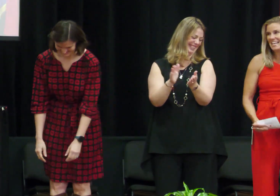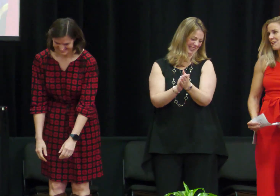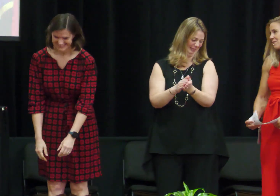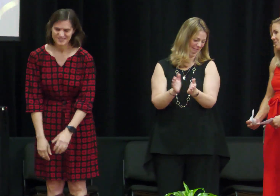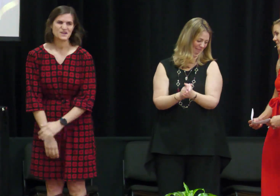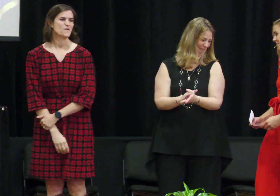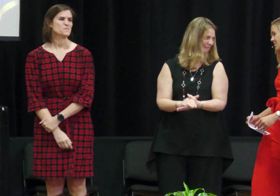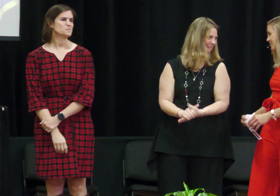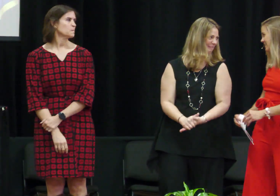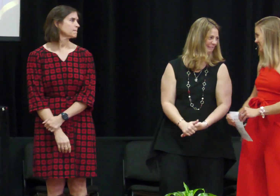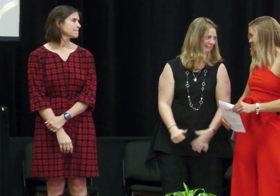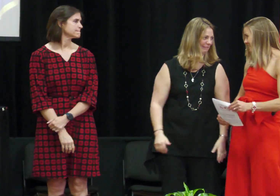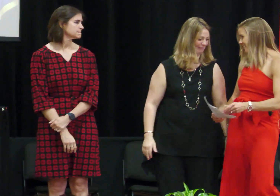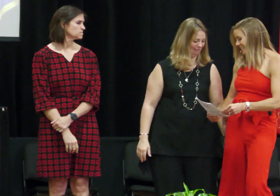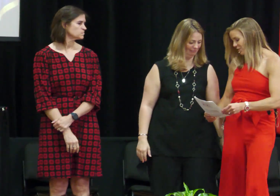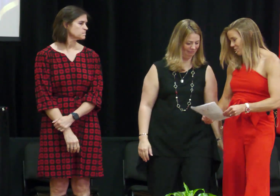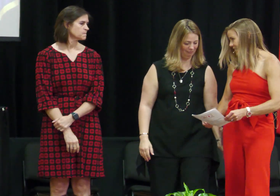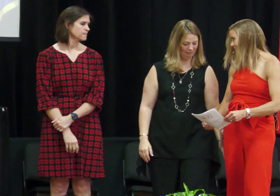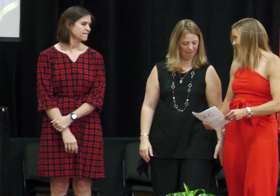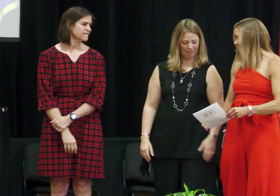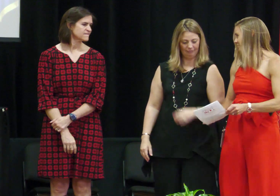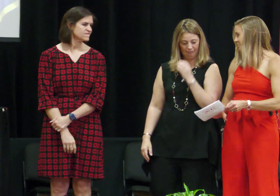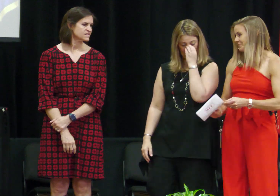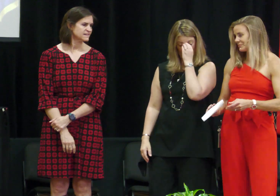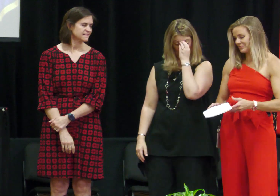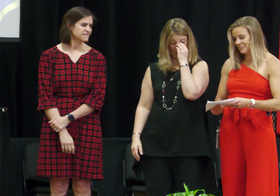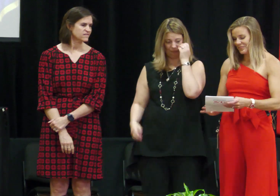south. What is the platform?